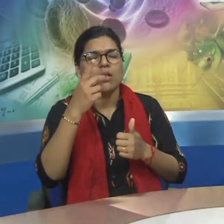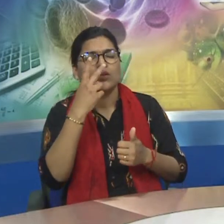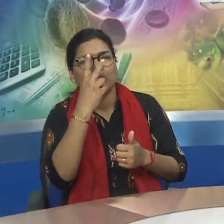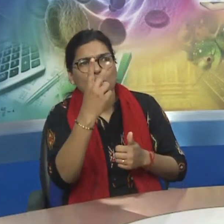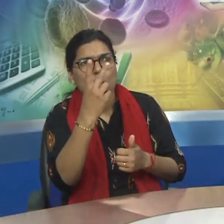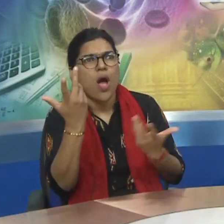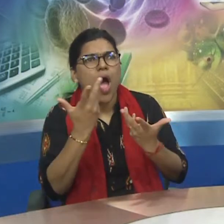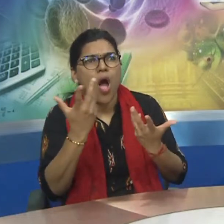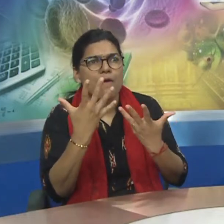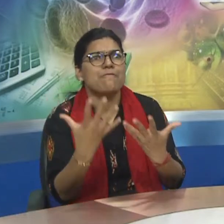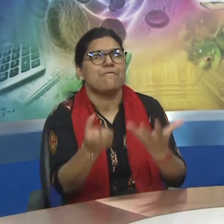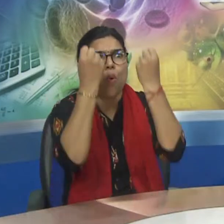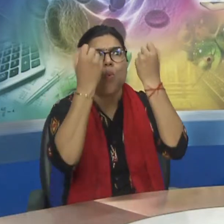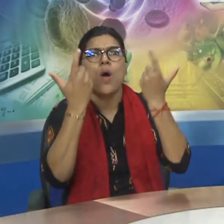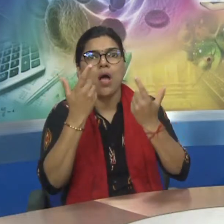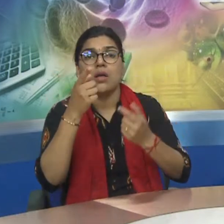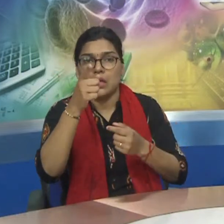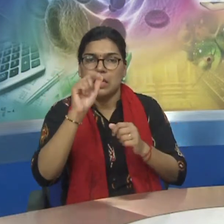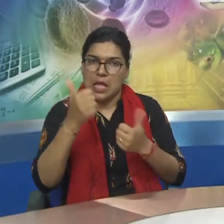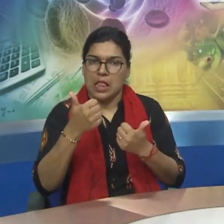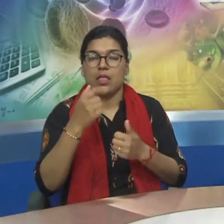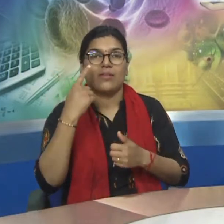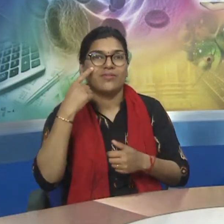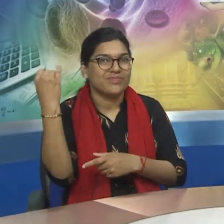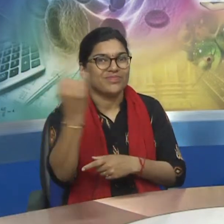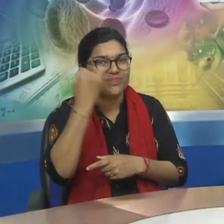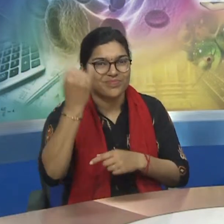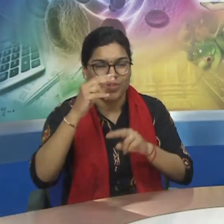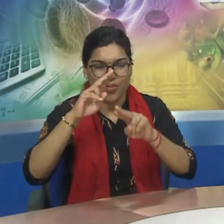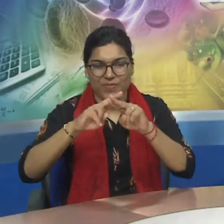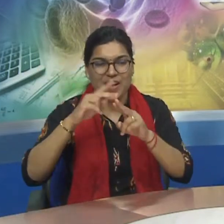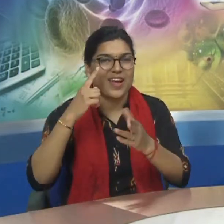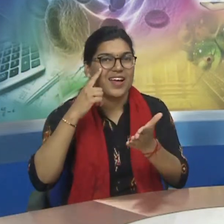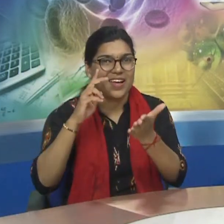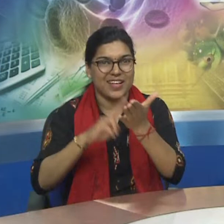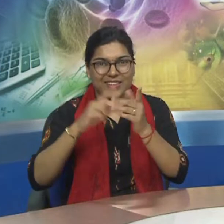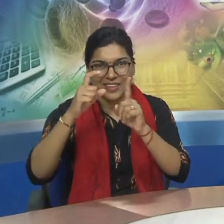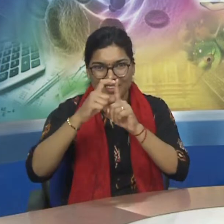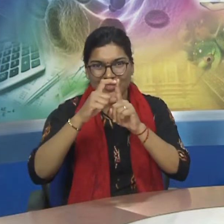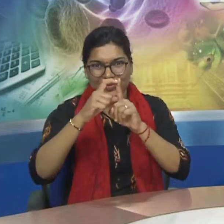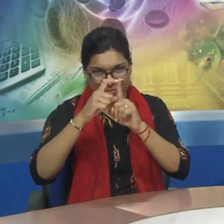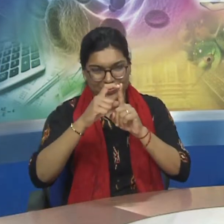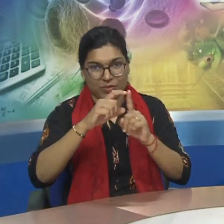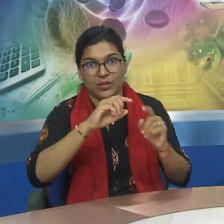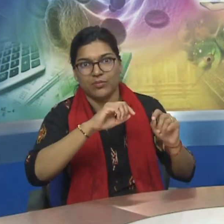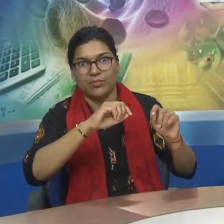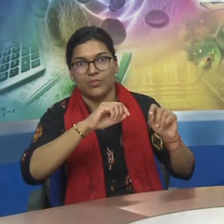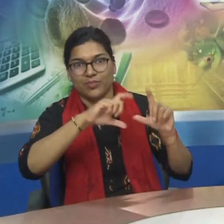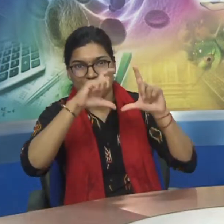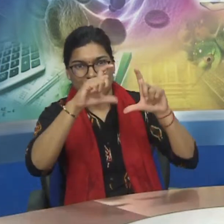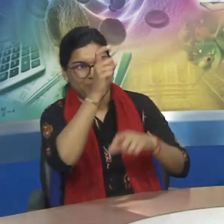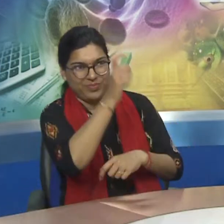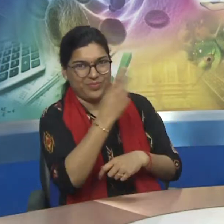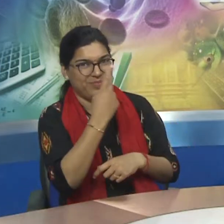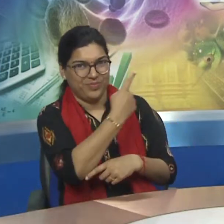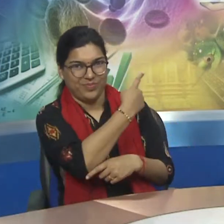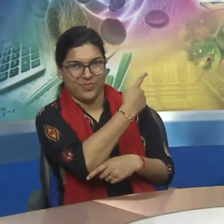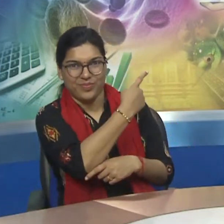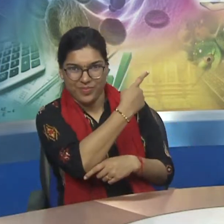for that we use this find command. we will go to that find option and